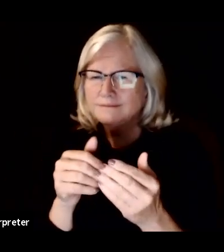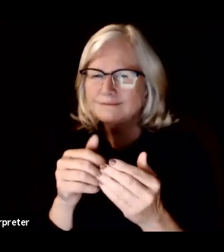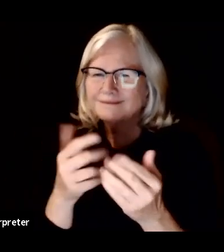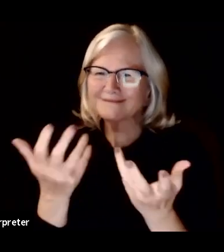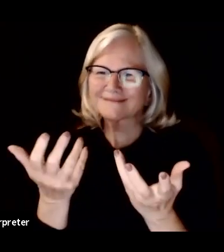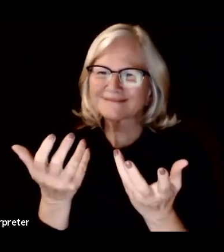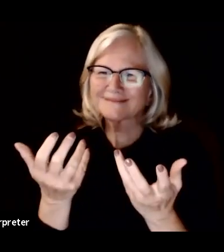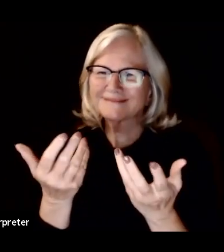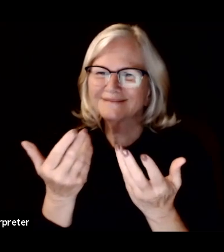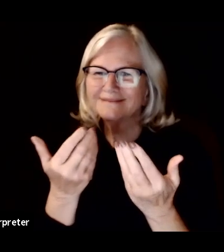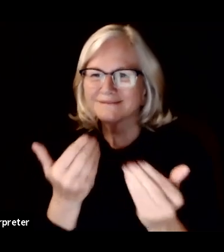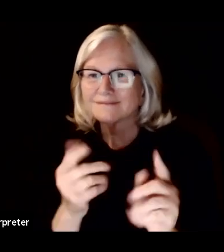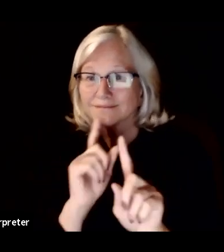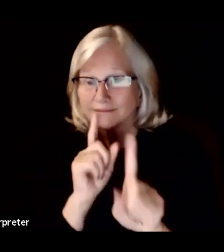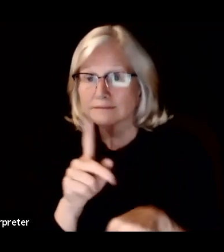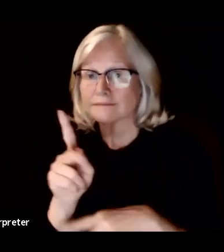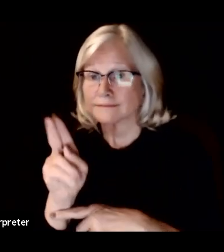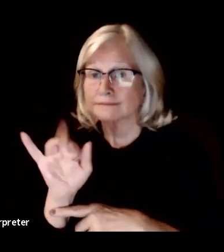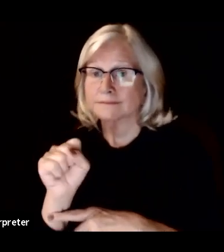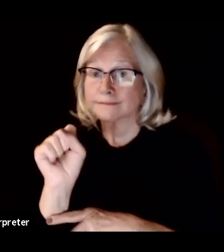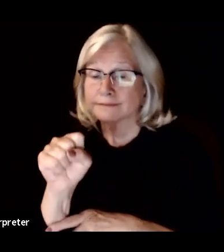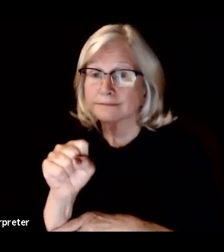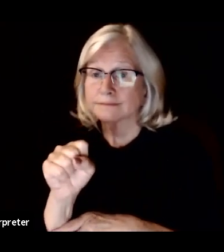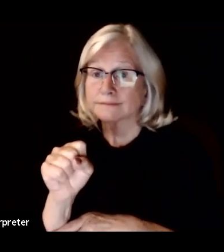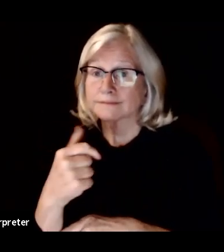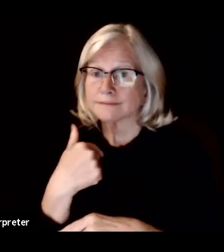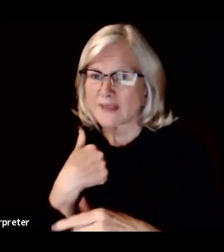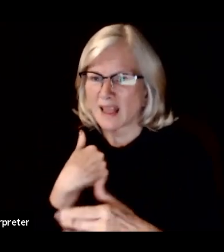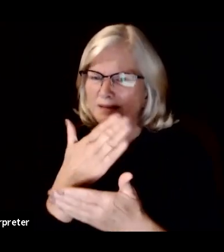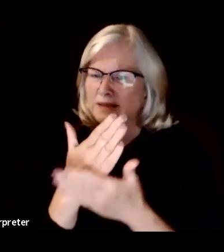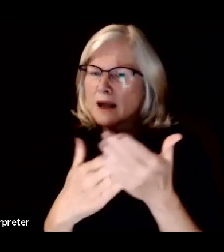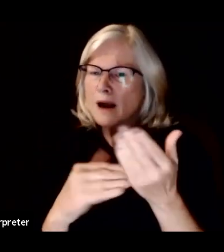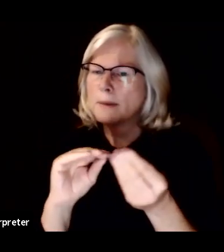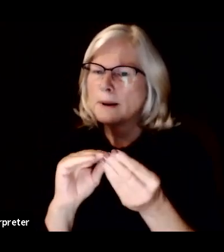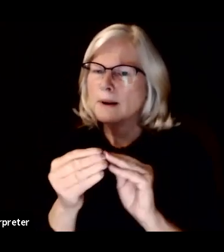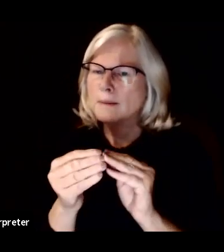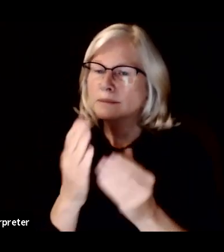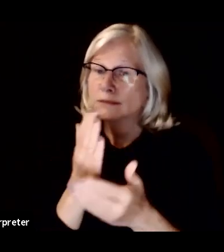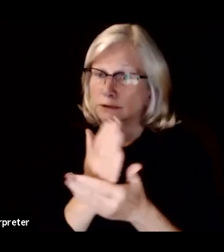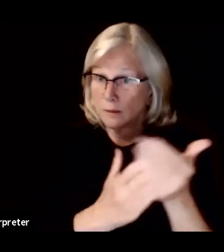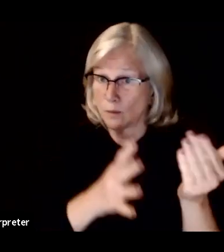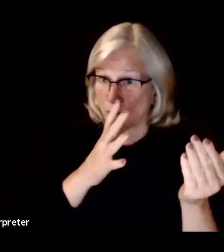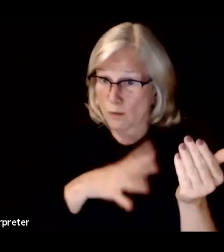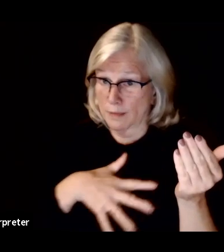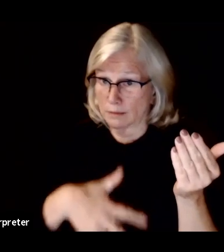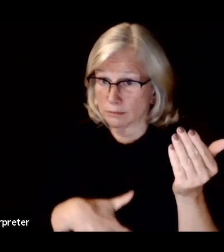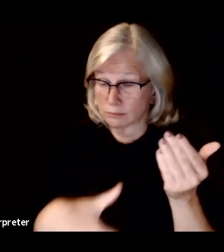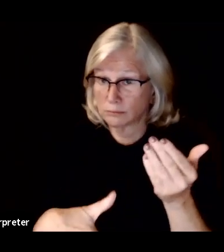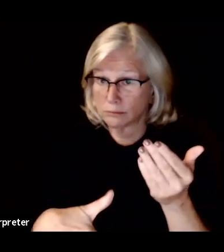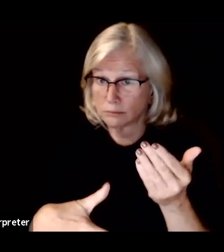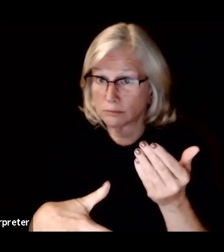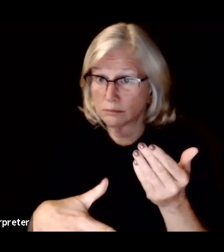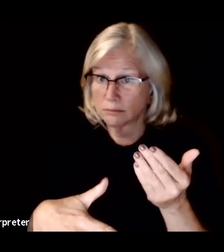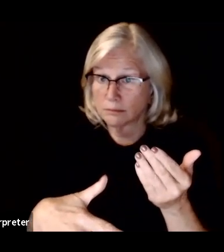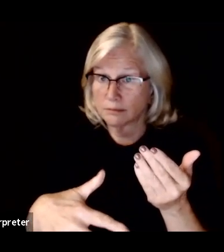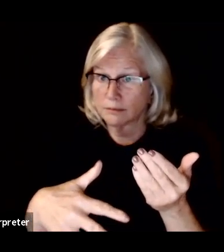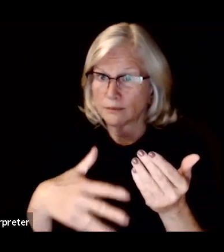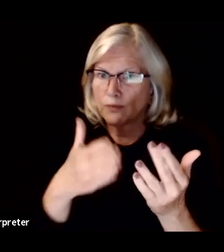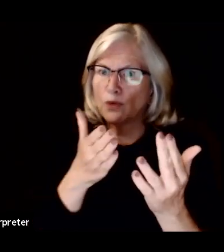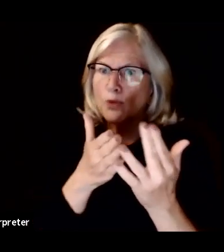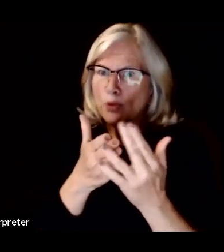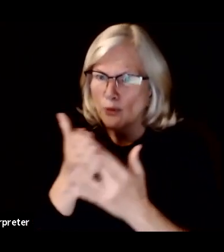have, I do have some data on our pregnant women in Minnesota through August 31st. So perhaps if Ruth wants to comment,